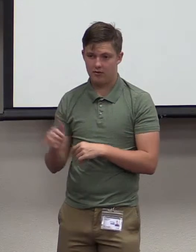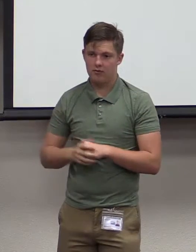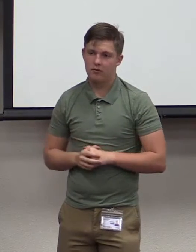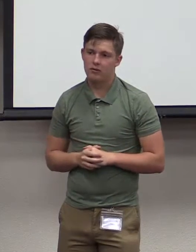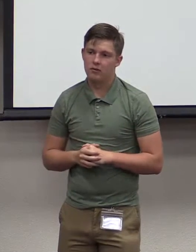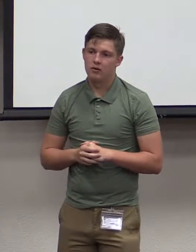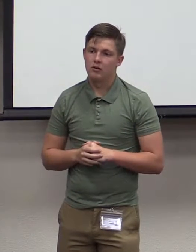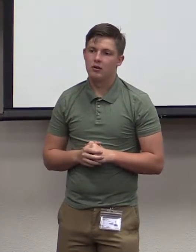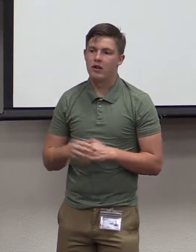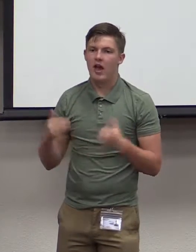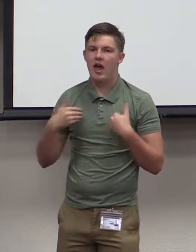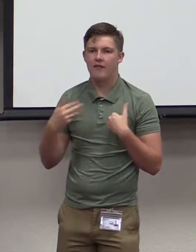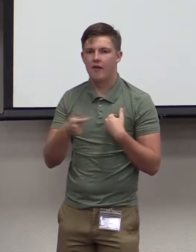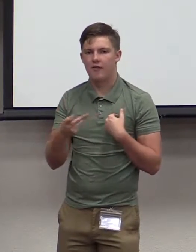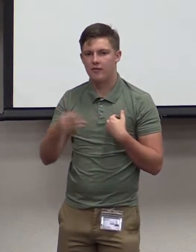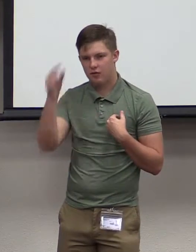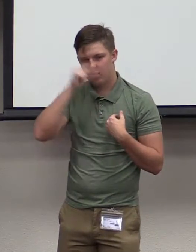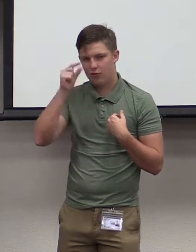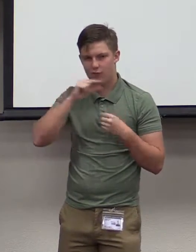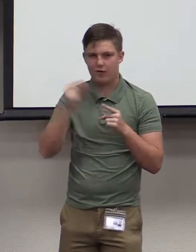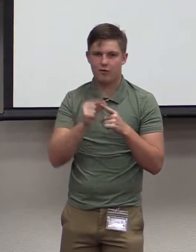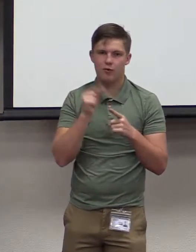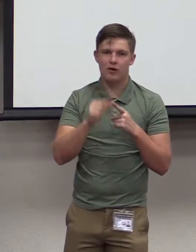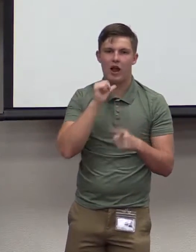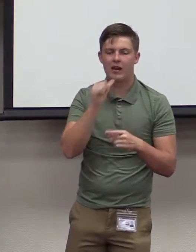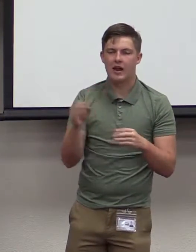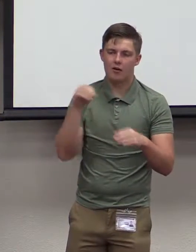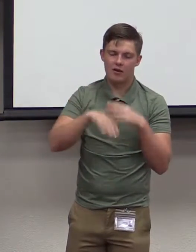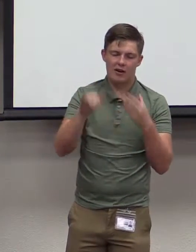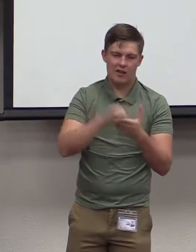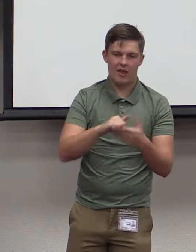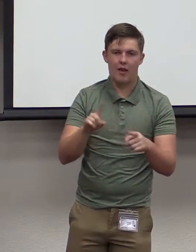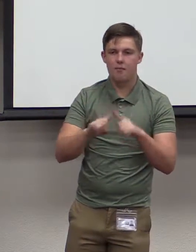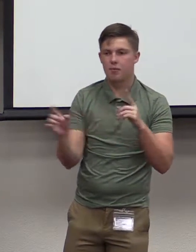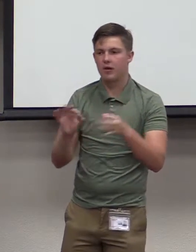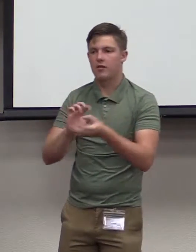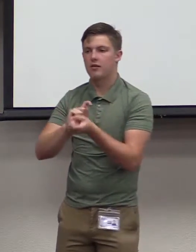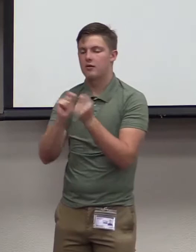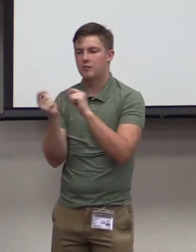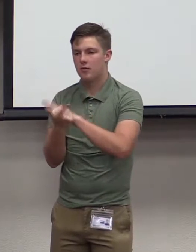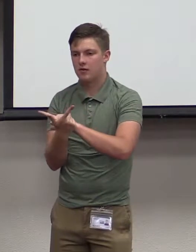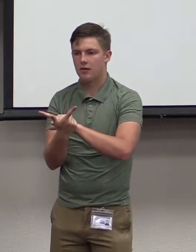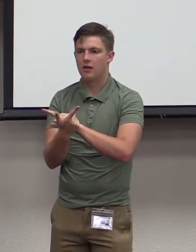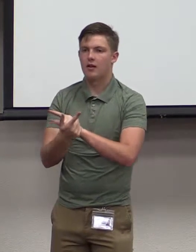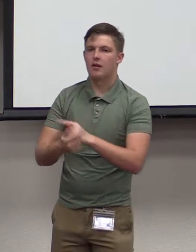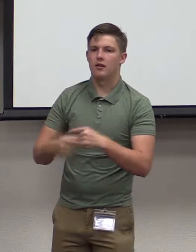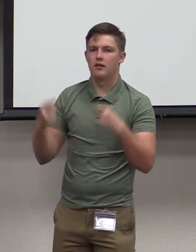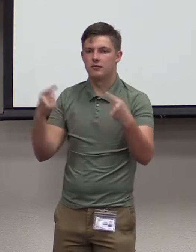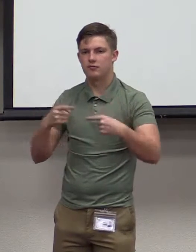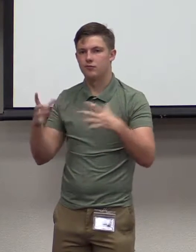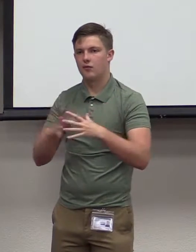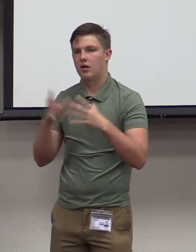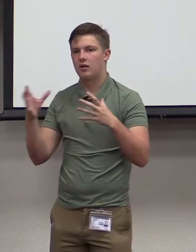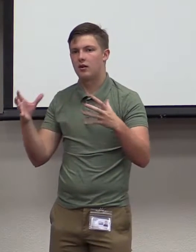There's a couple of Greek words that are used, and I'm not going to go into the Greek, but they translate it strife, argue, complaint, contend, dispute,